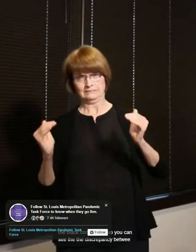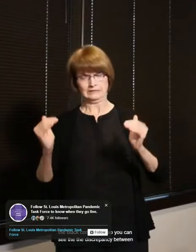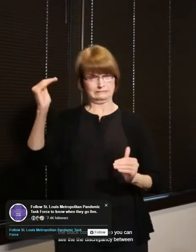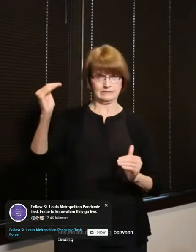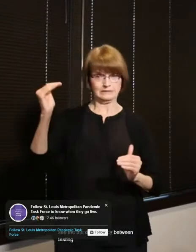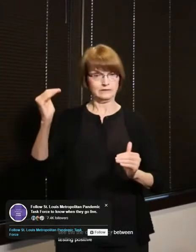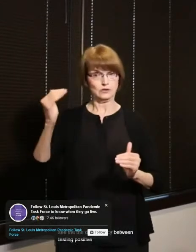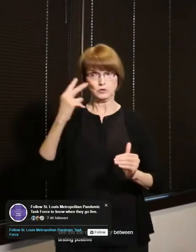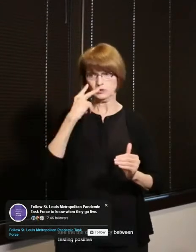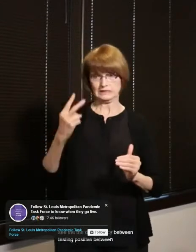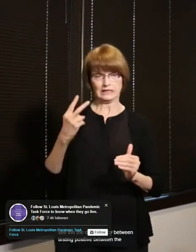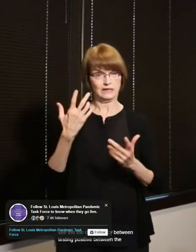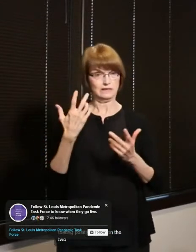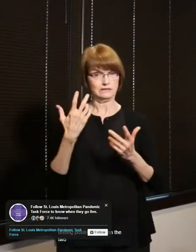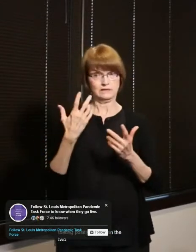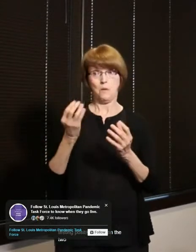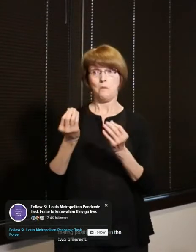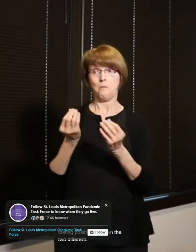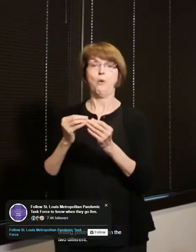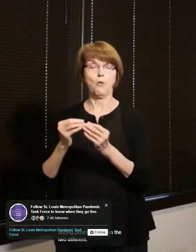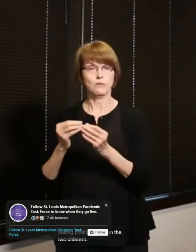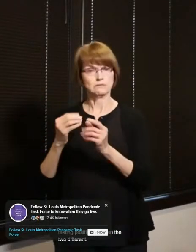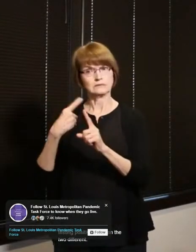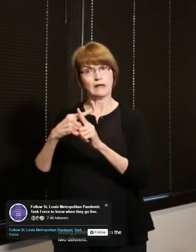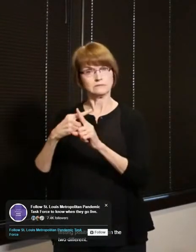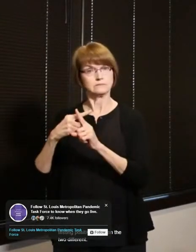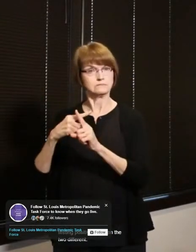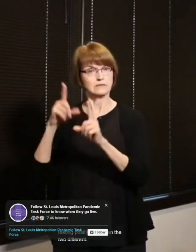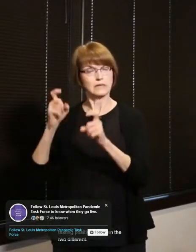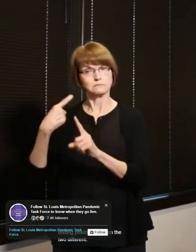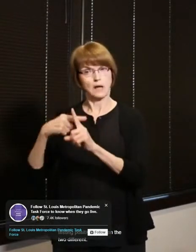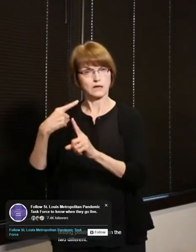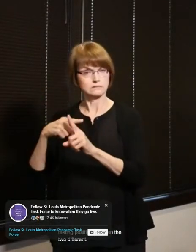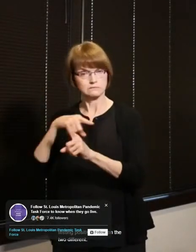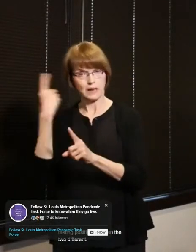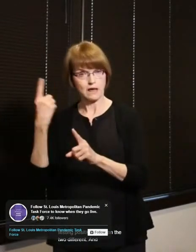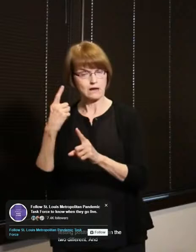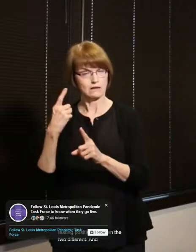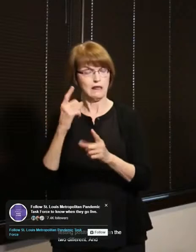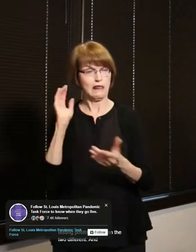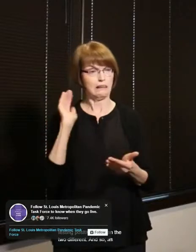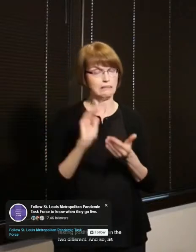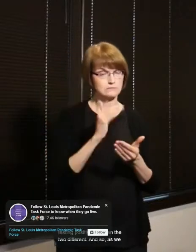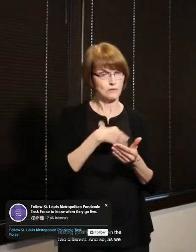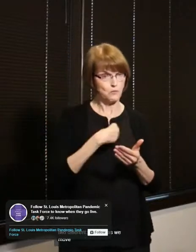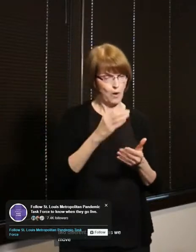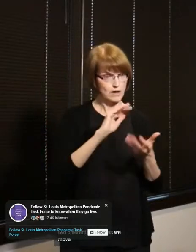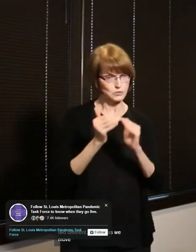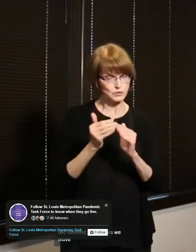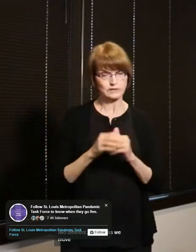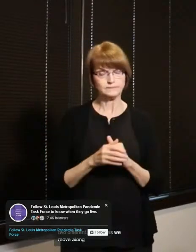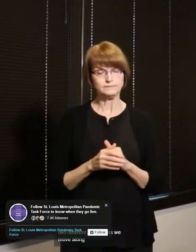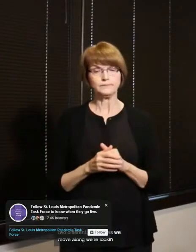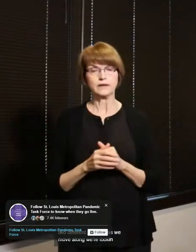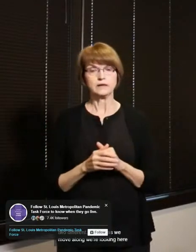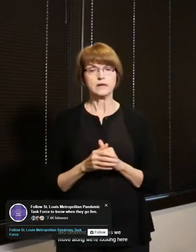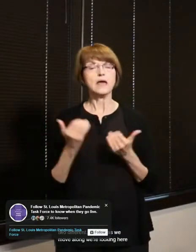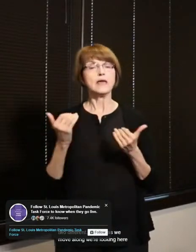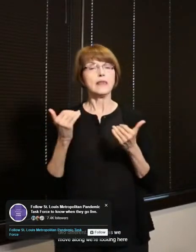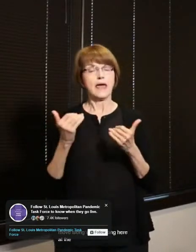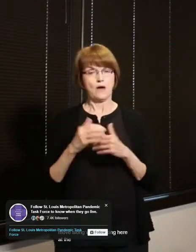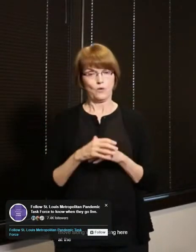testing positive between the two different communities. And so as we move along, we're looking here now at